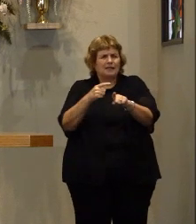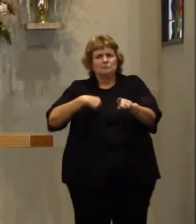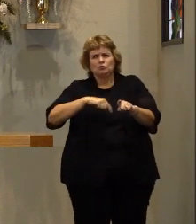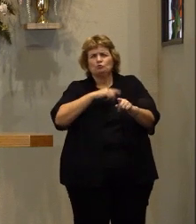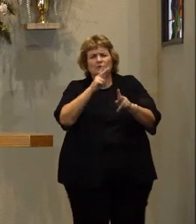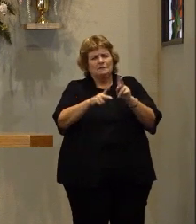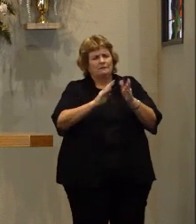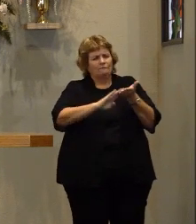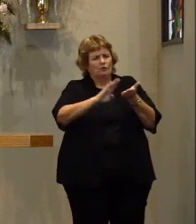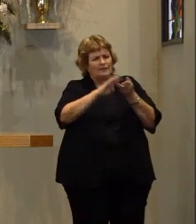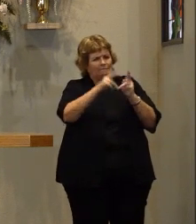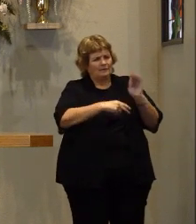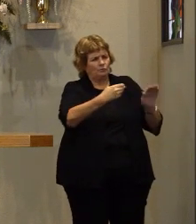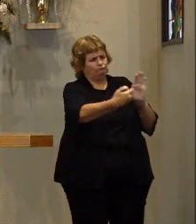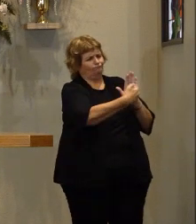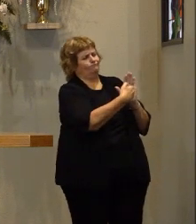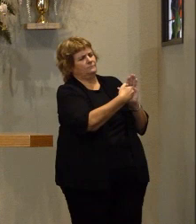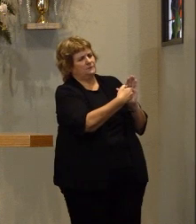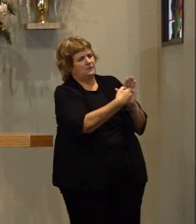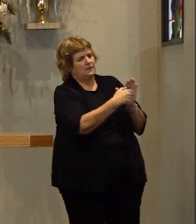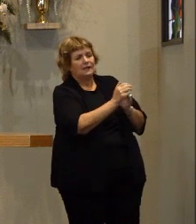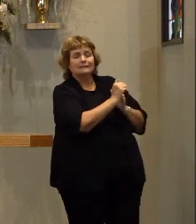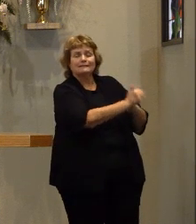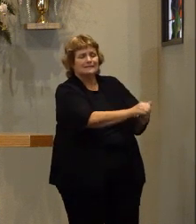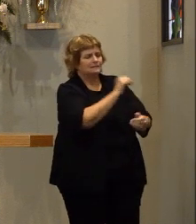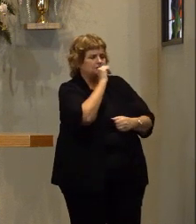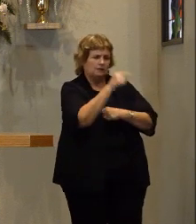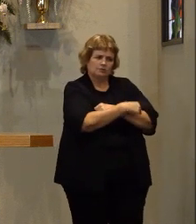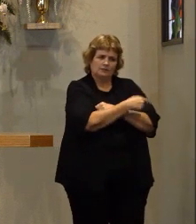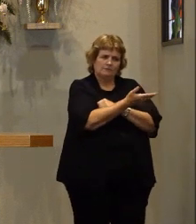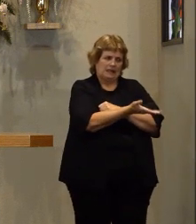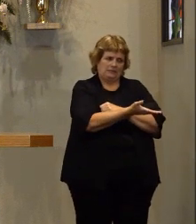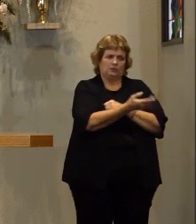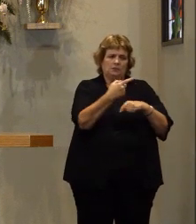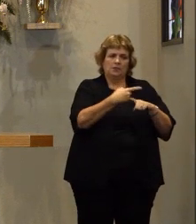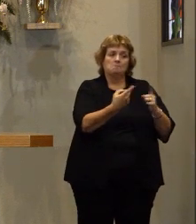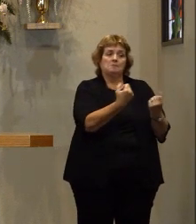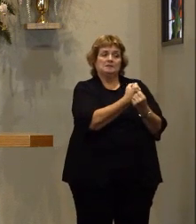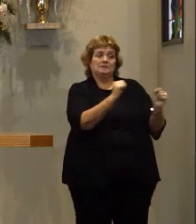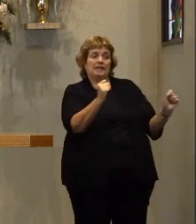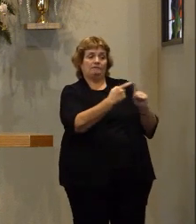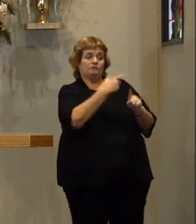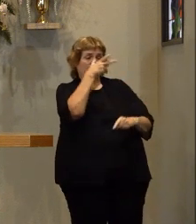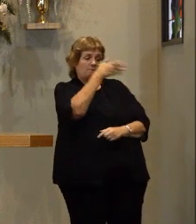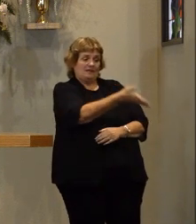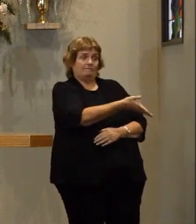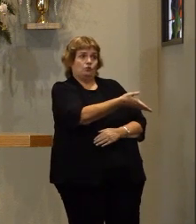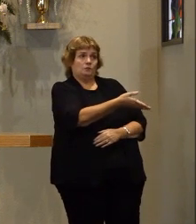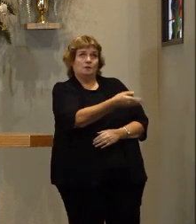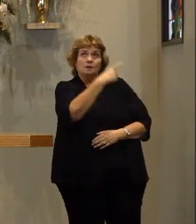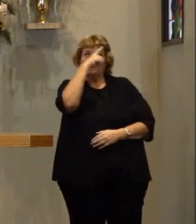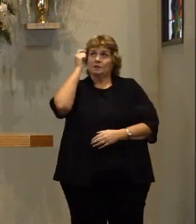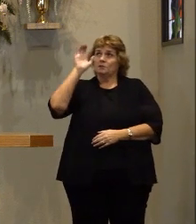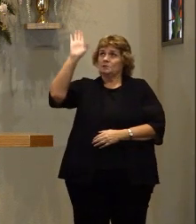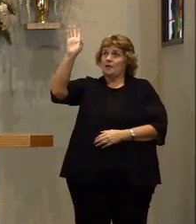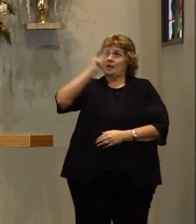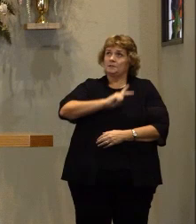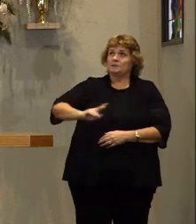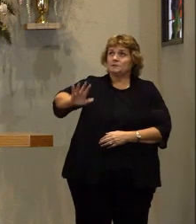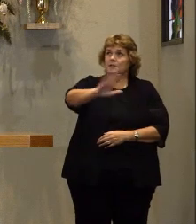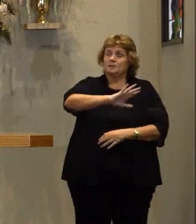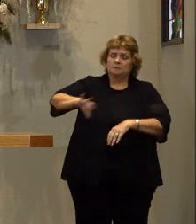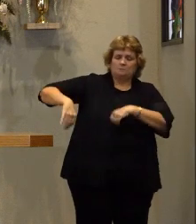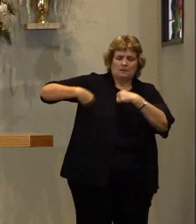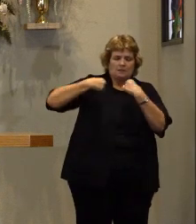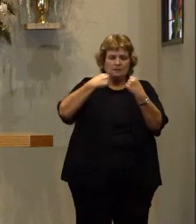us. And lead us not into temptation, but deliver us from evil. For thine is the kingdom, and the